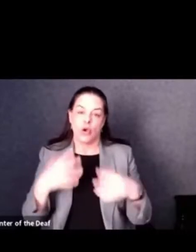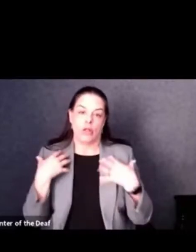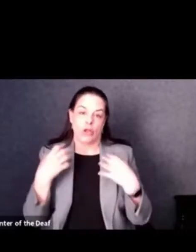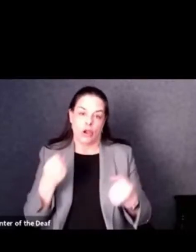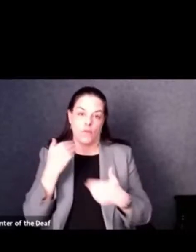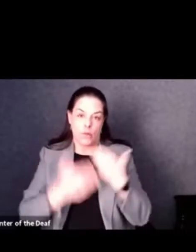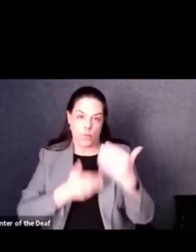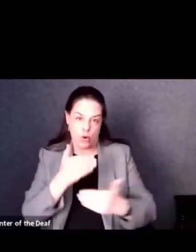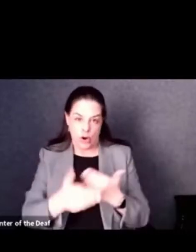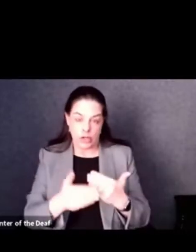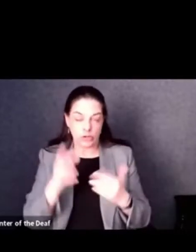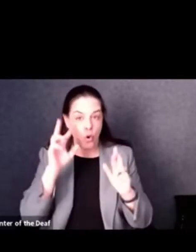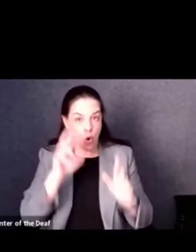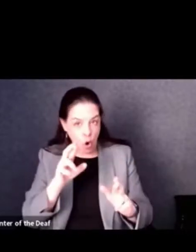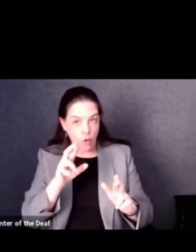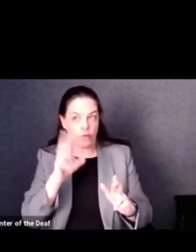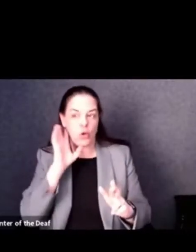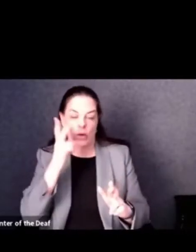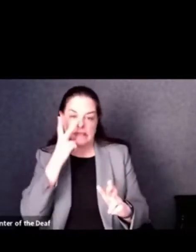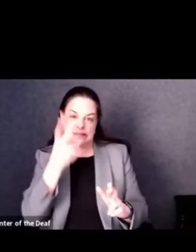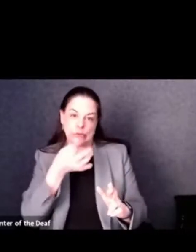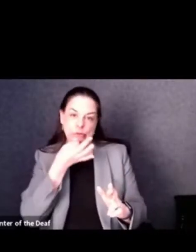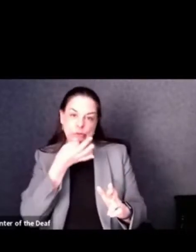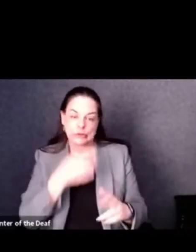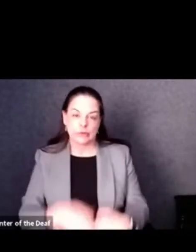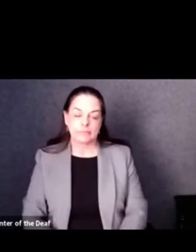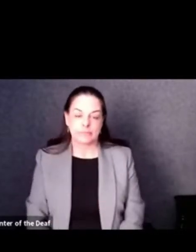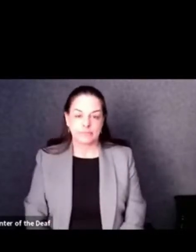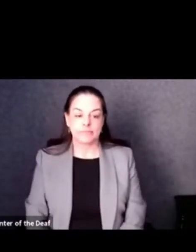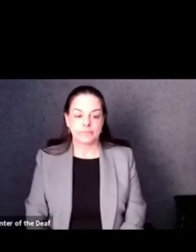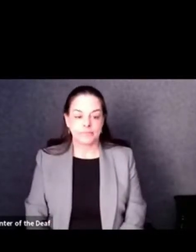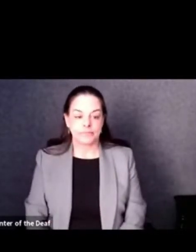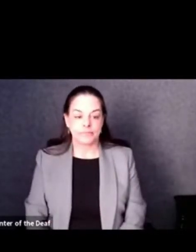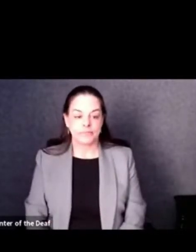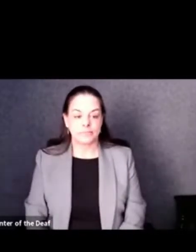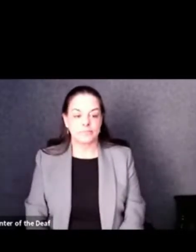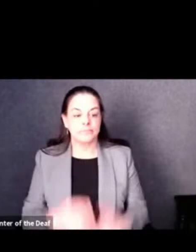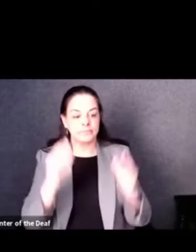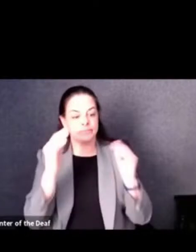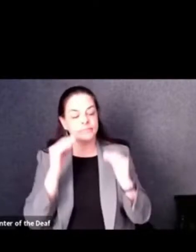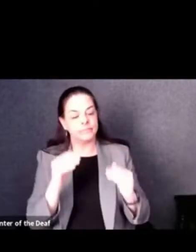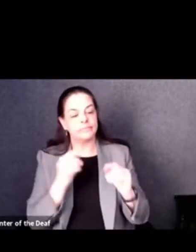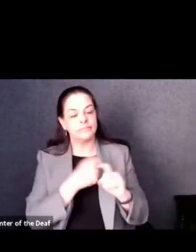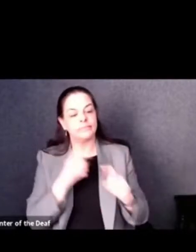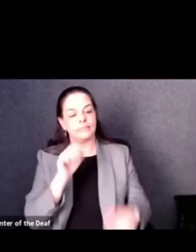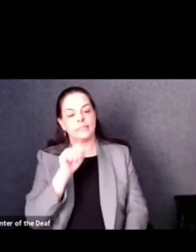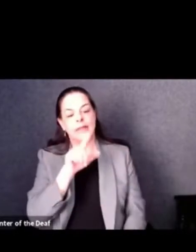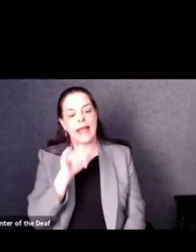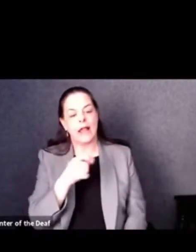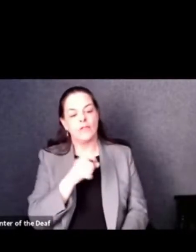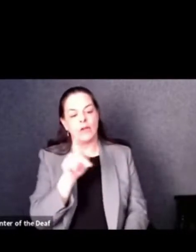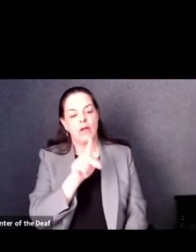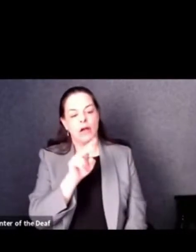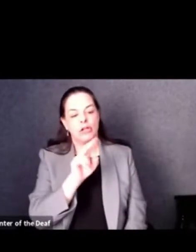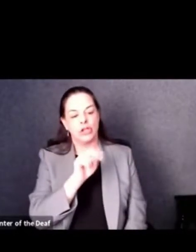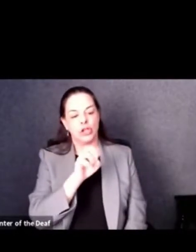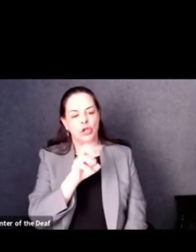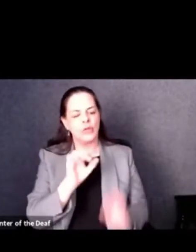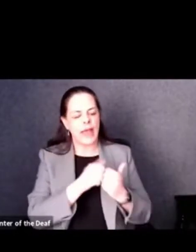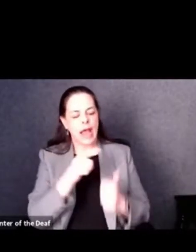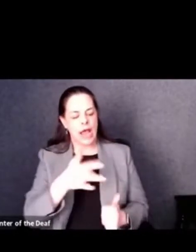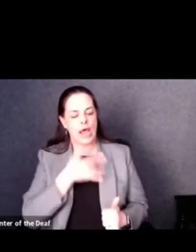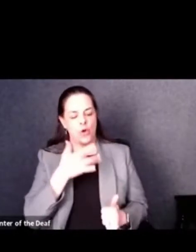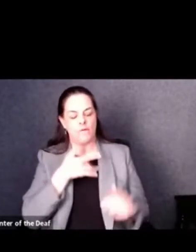process that we'll hopefully be seeing very soon. The next question we have is from Allie with Knox News. How are you